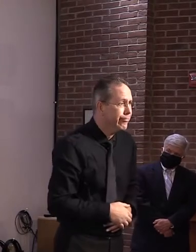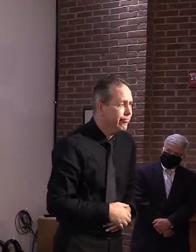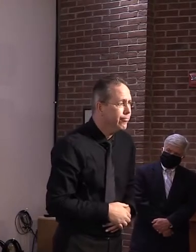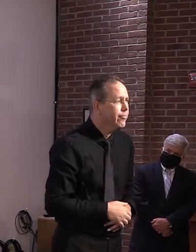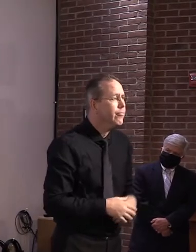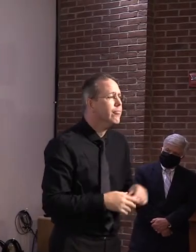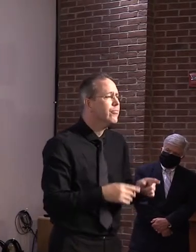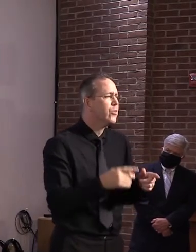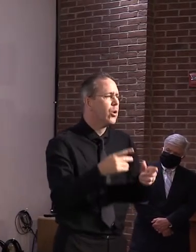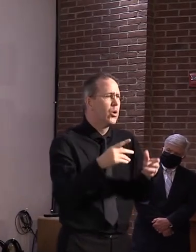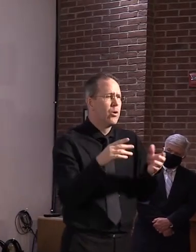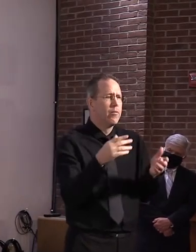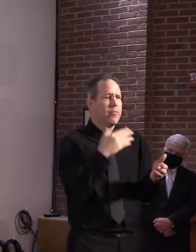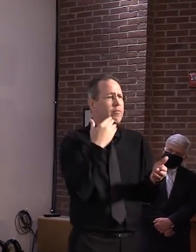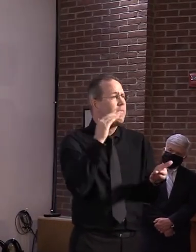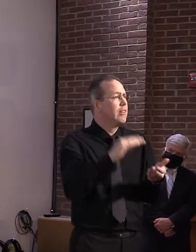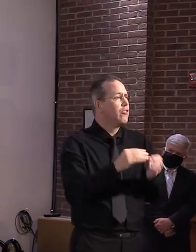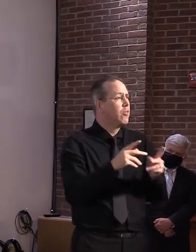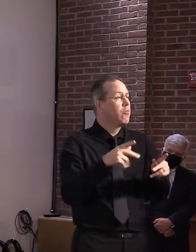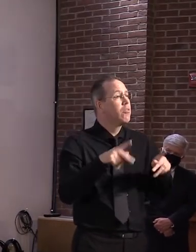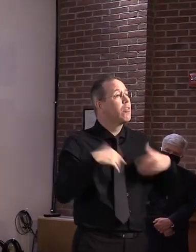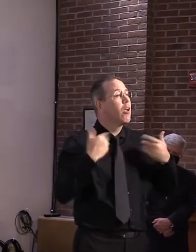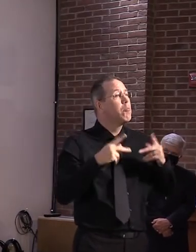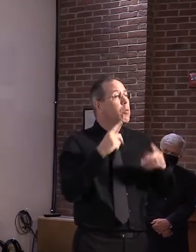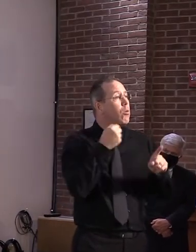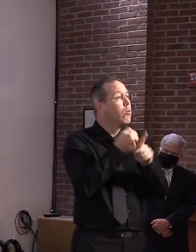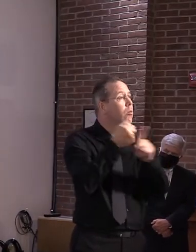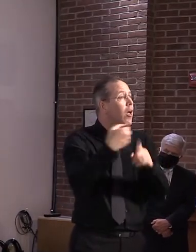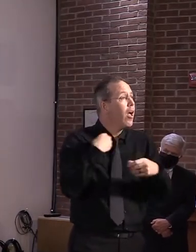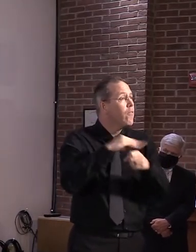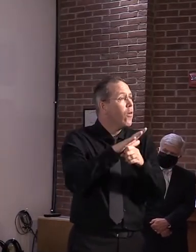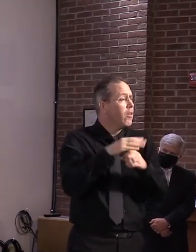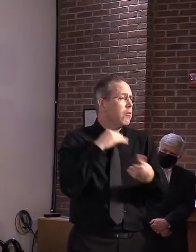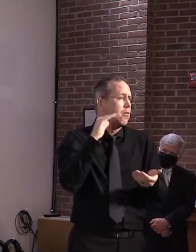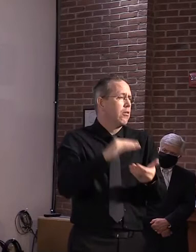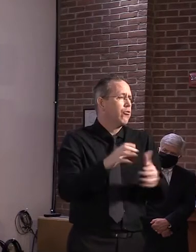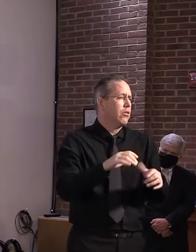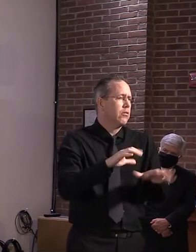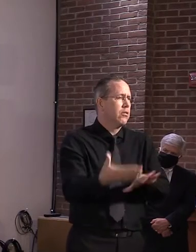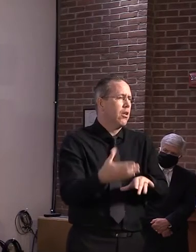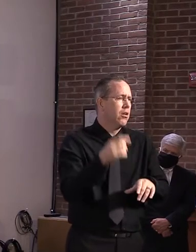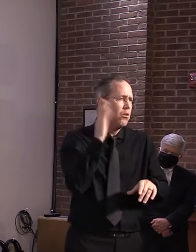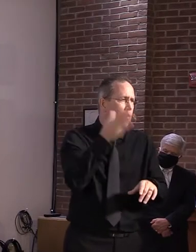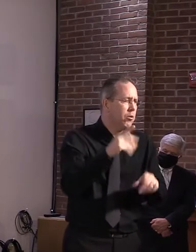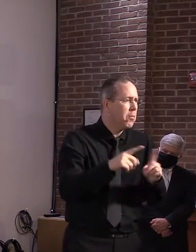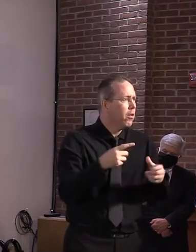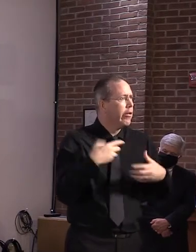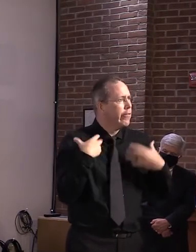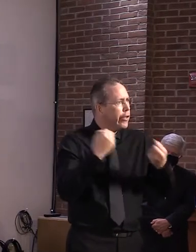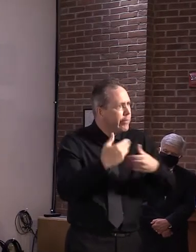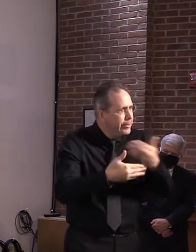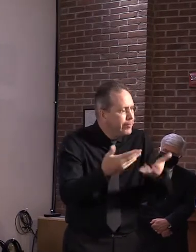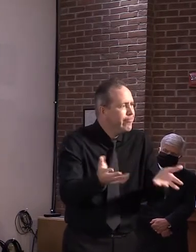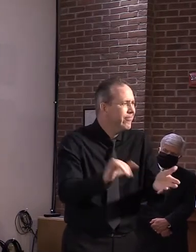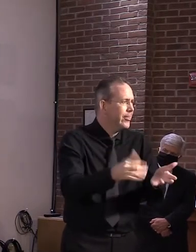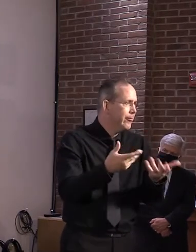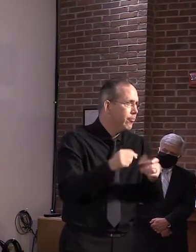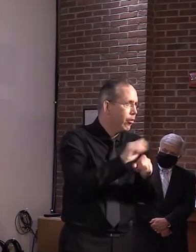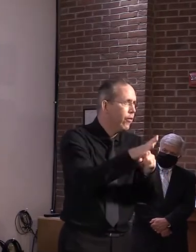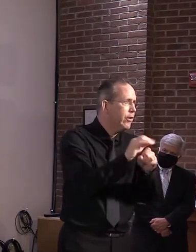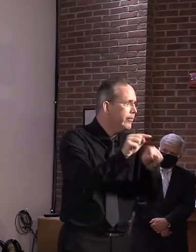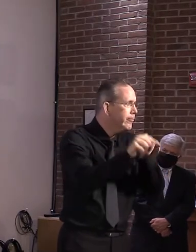less physical distancing, less facial covering, and that is translated into more